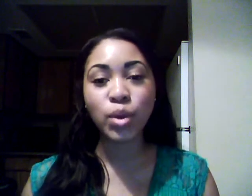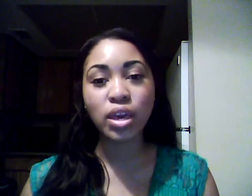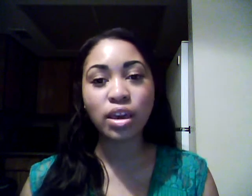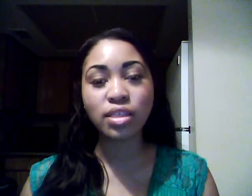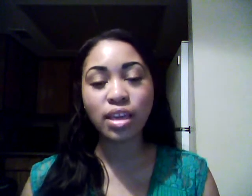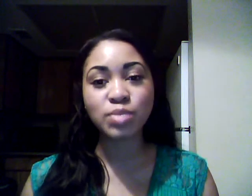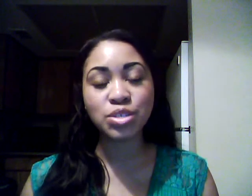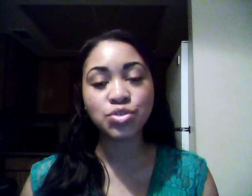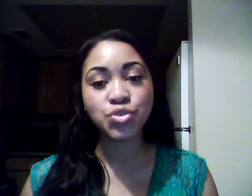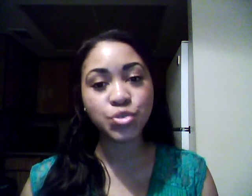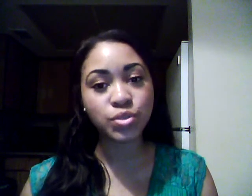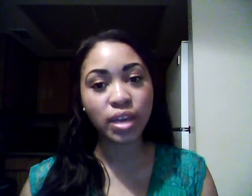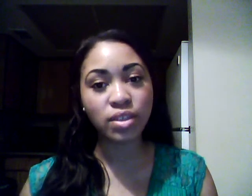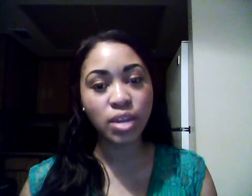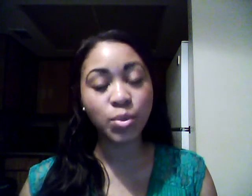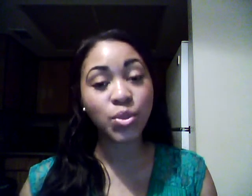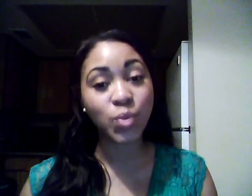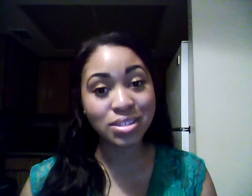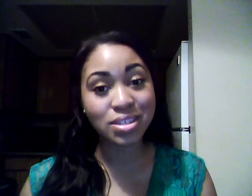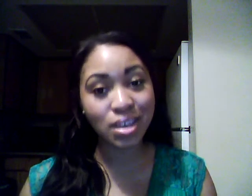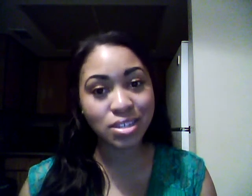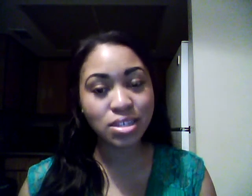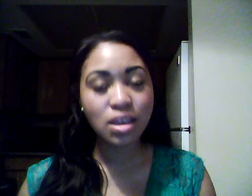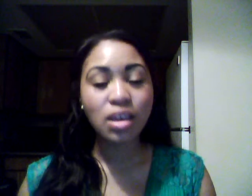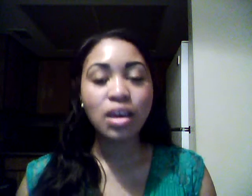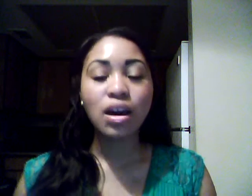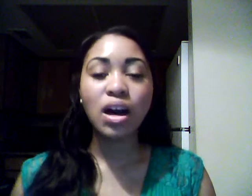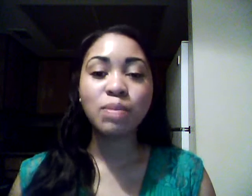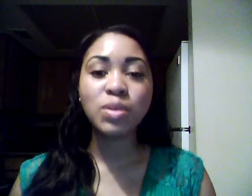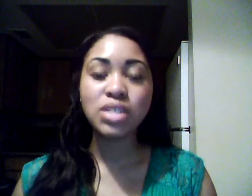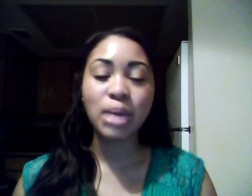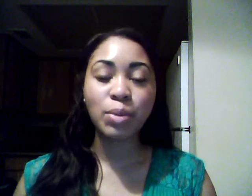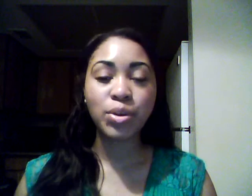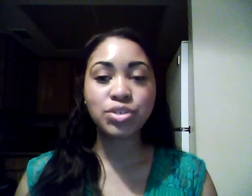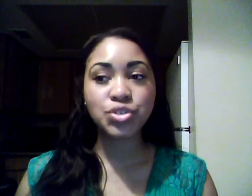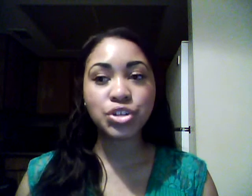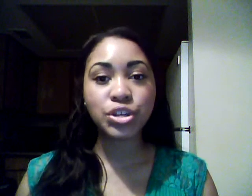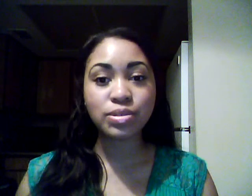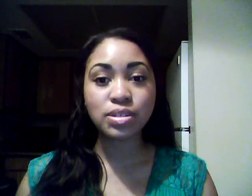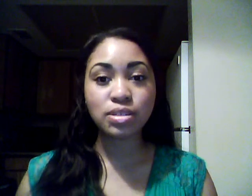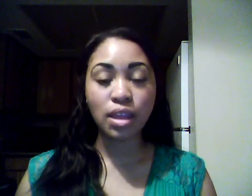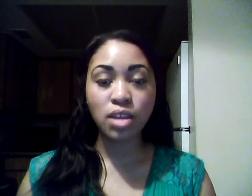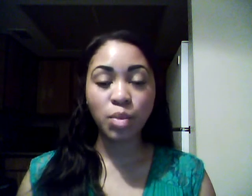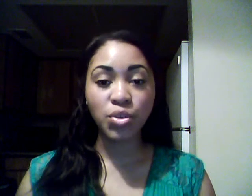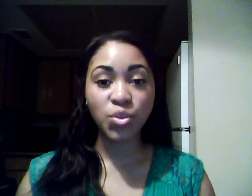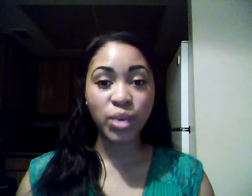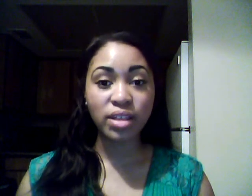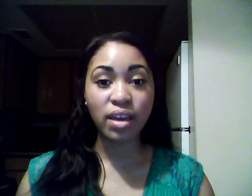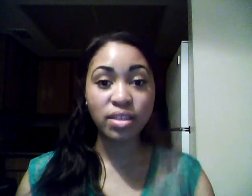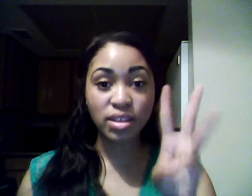can get things misconstrued like the number 3 and 6. Most of the time, I'm pretty sure you're used to seeing the number 3 like